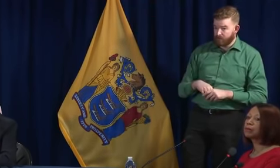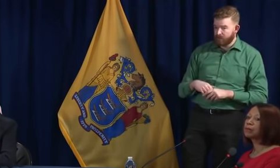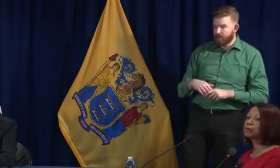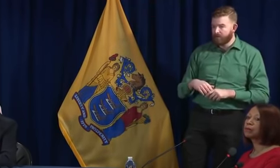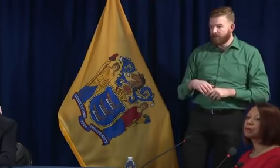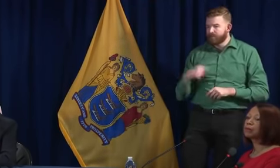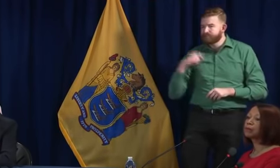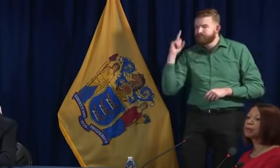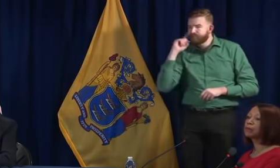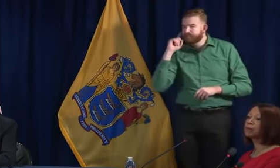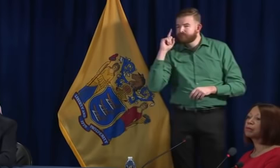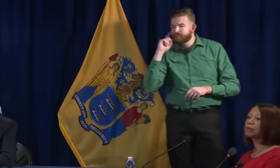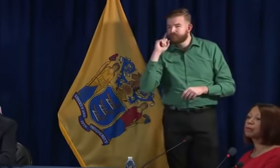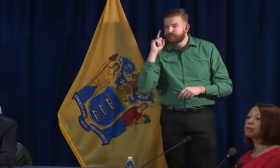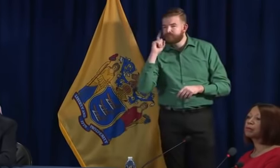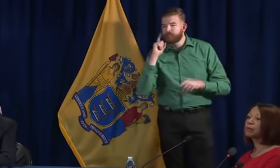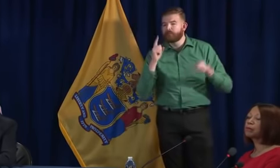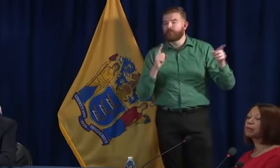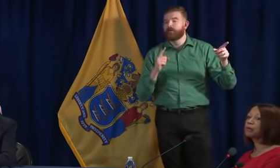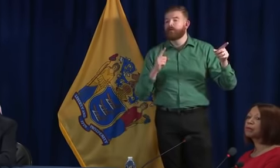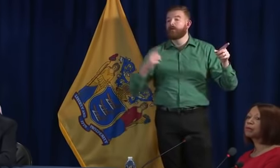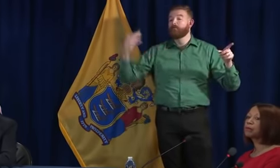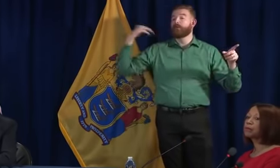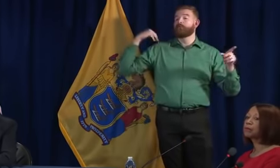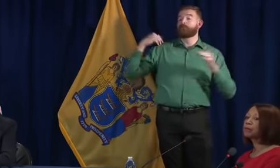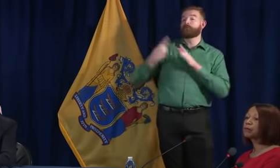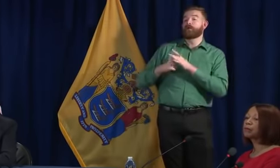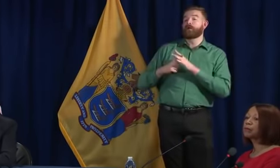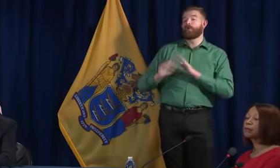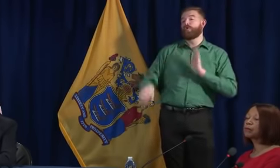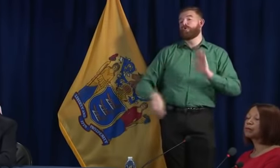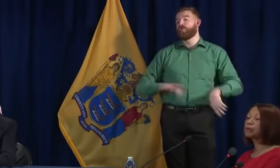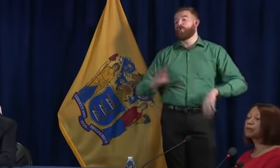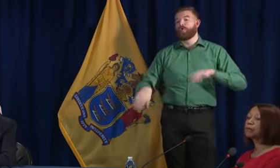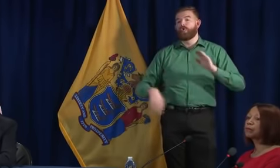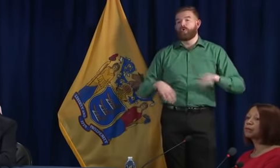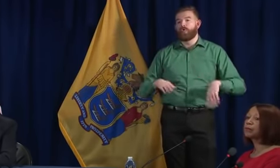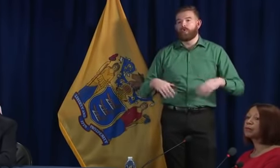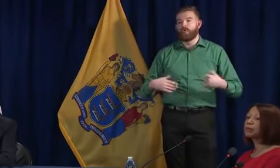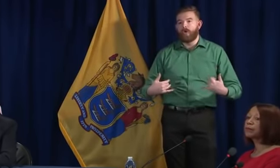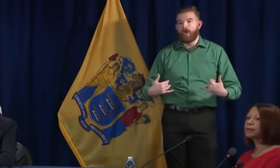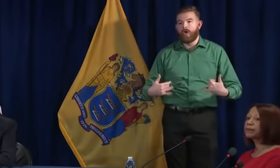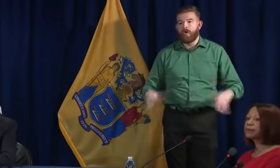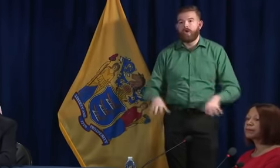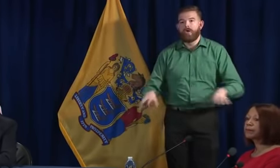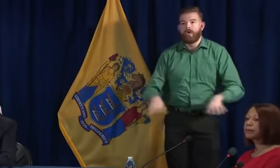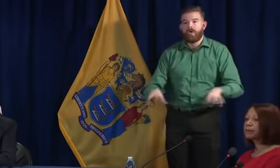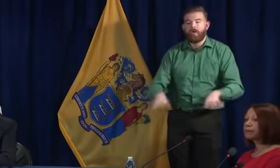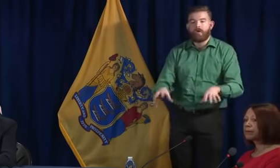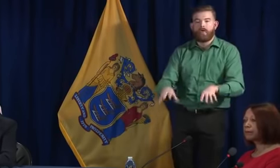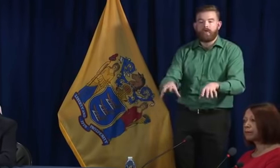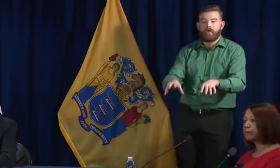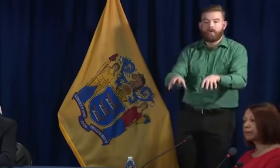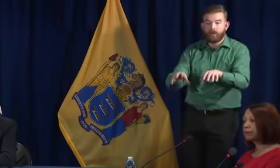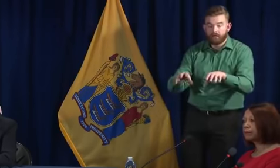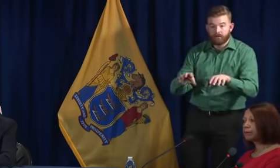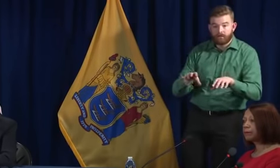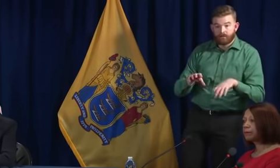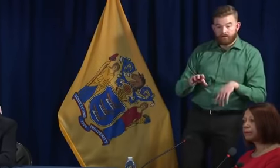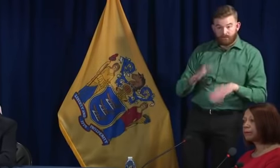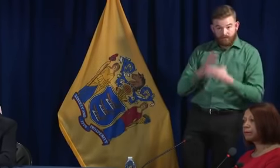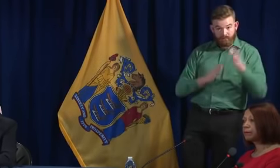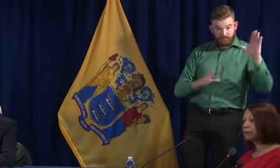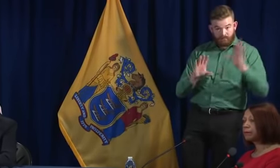of the crisis, his dismissive tone, and some of even inaccurate claims about